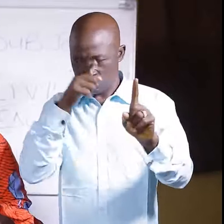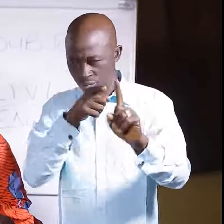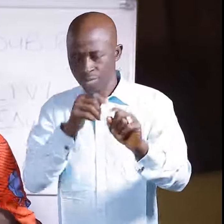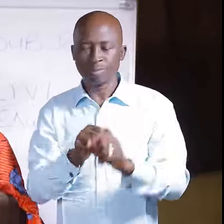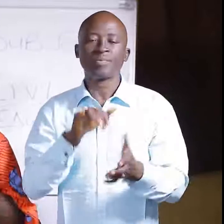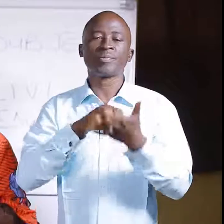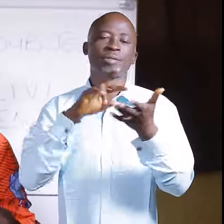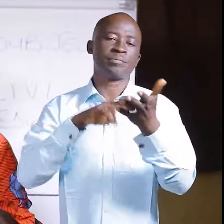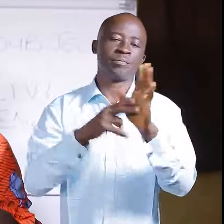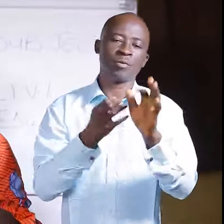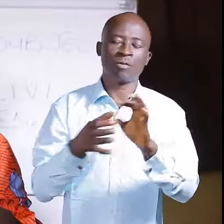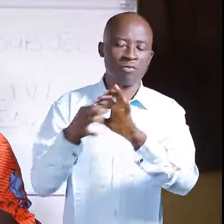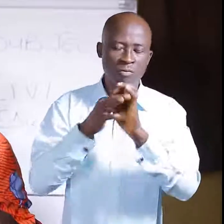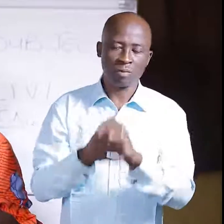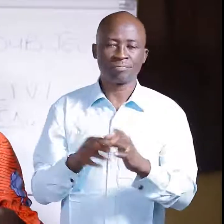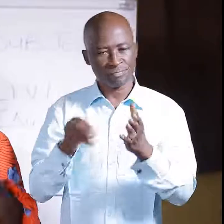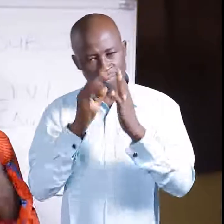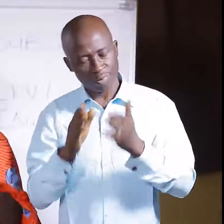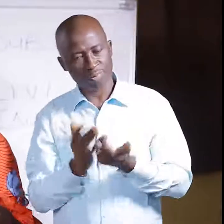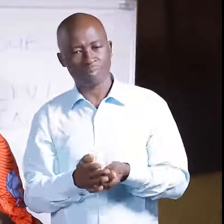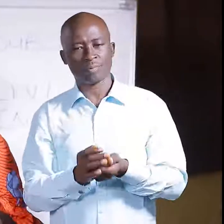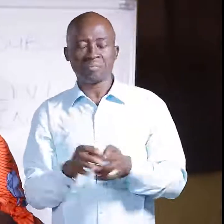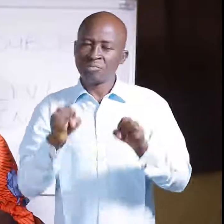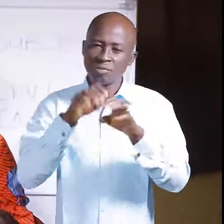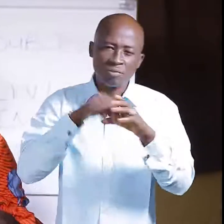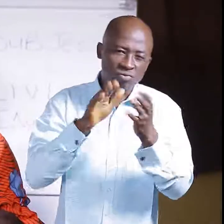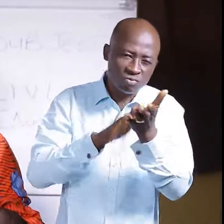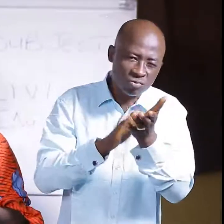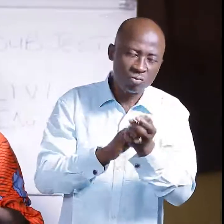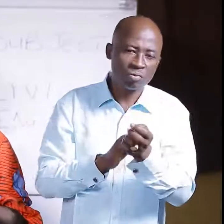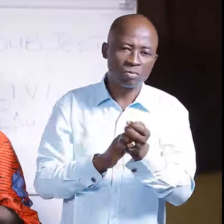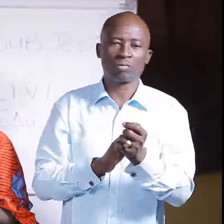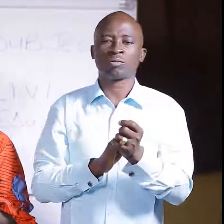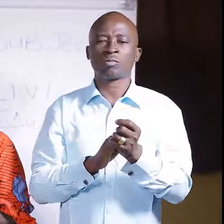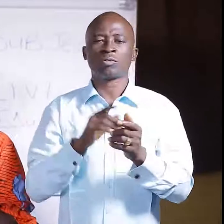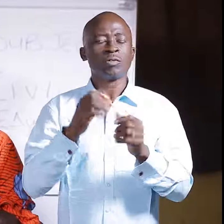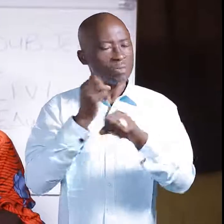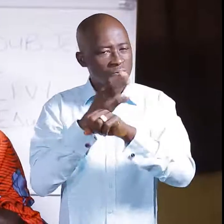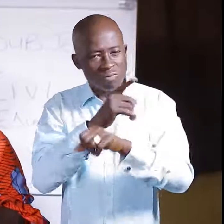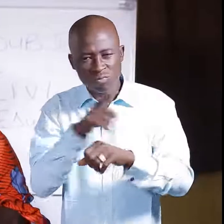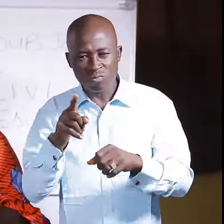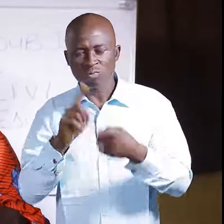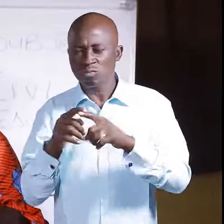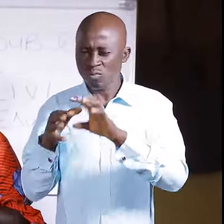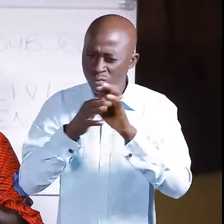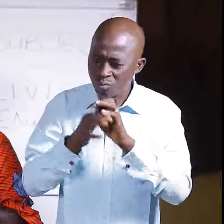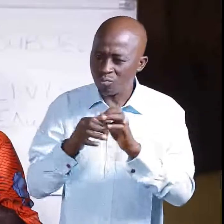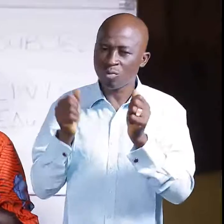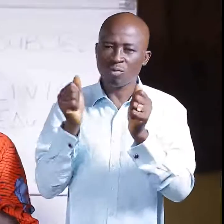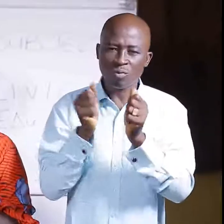we mean by cooperation. My learners, I know even in school, they normally advise you that you should cooperate with